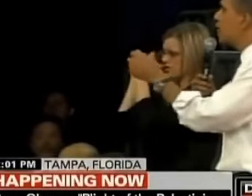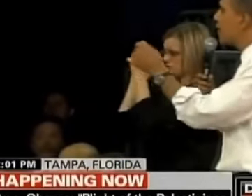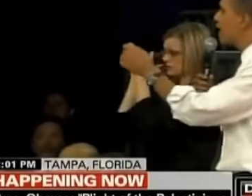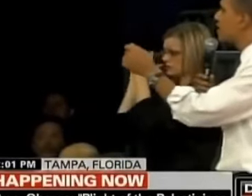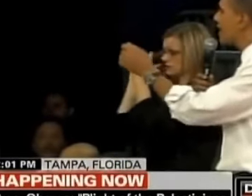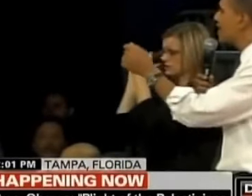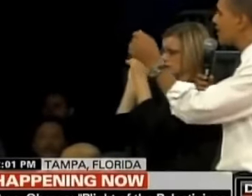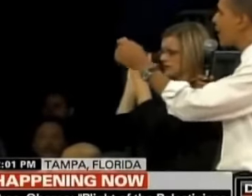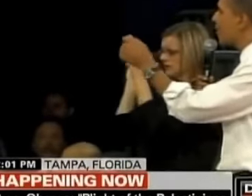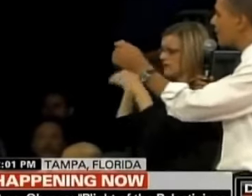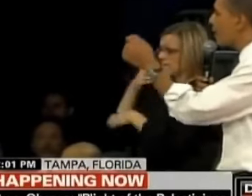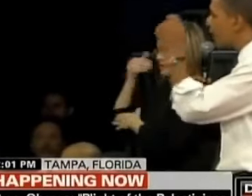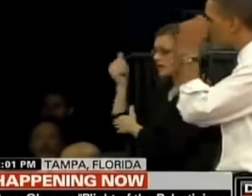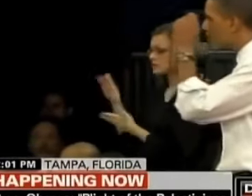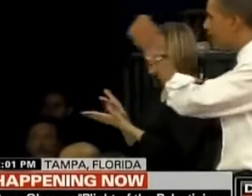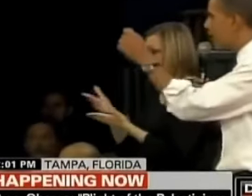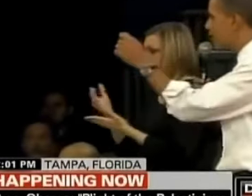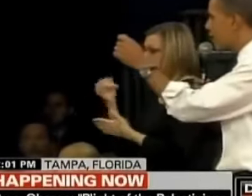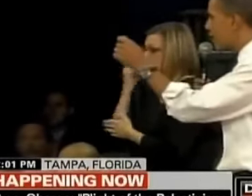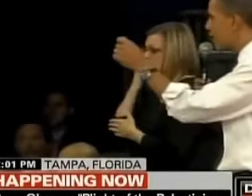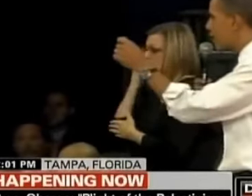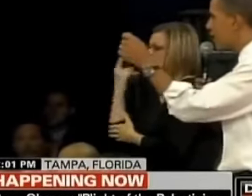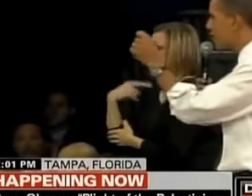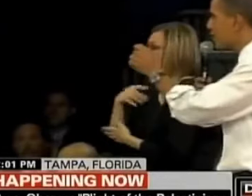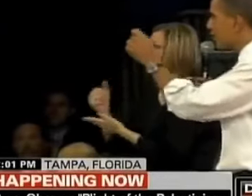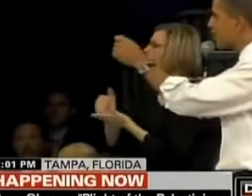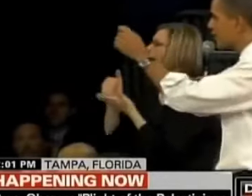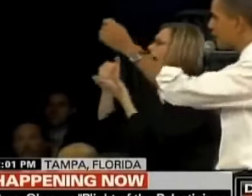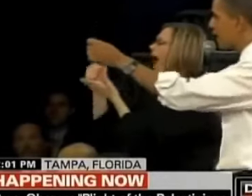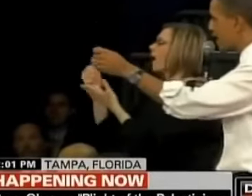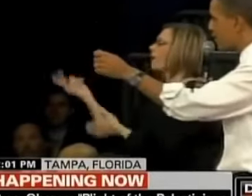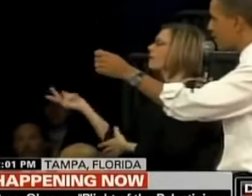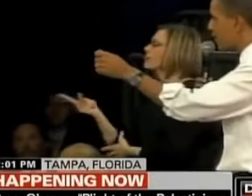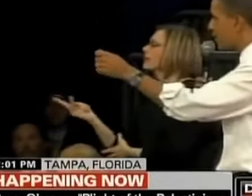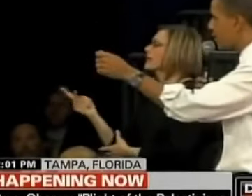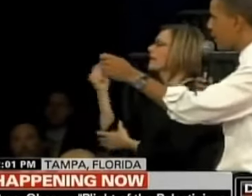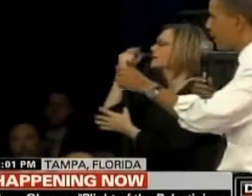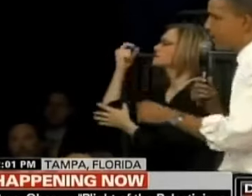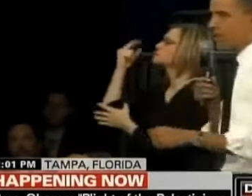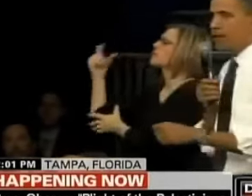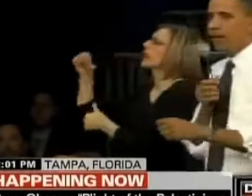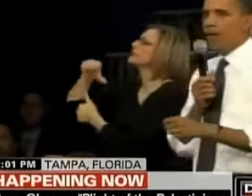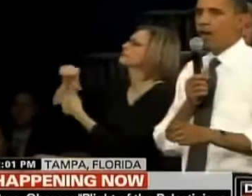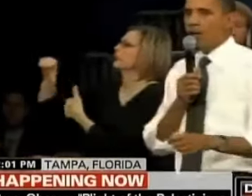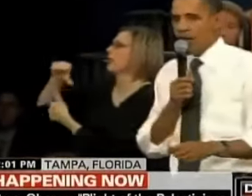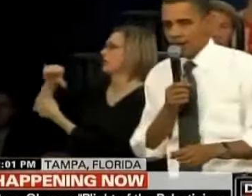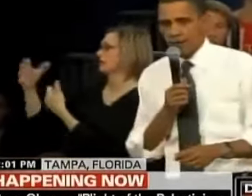served if the United States is helping them understand each other as opposed to demonizing each other. All right? Okay.